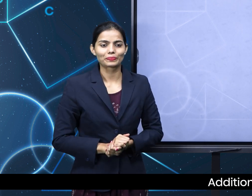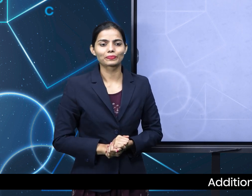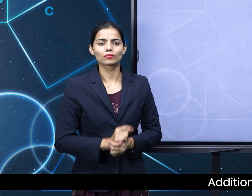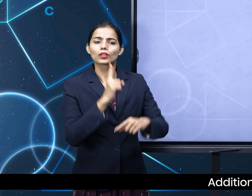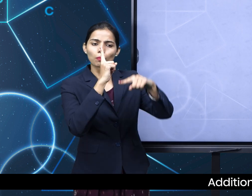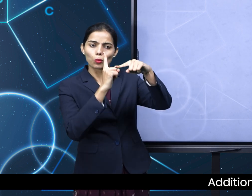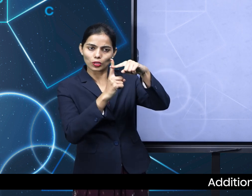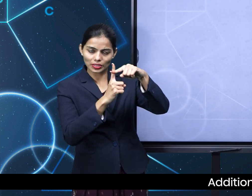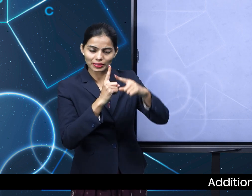addition,